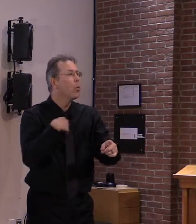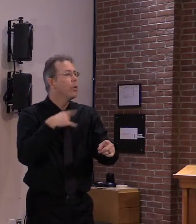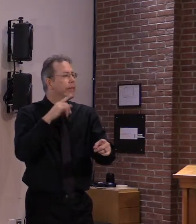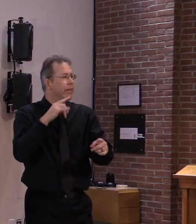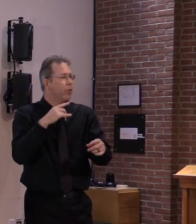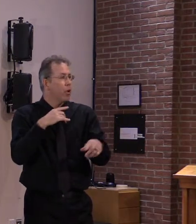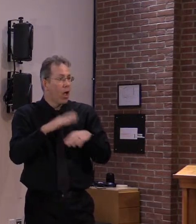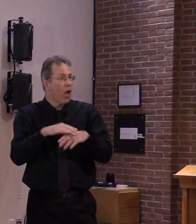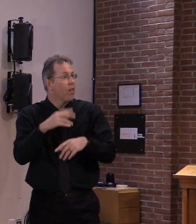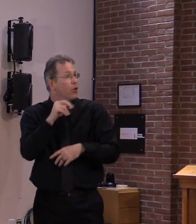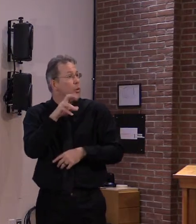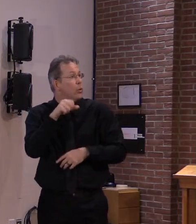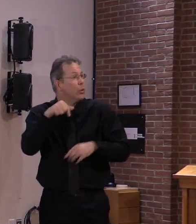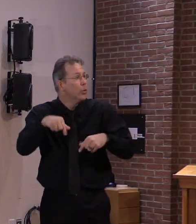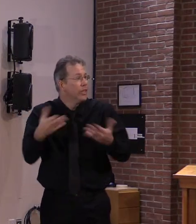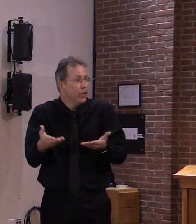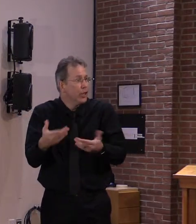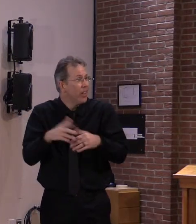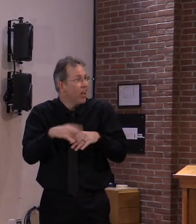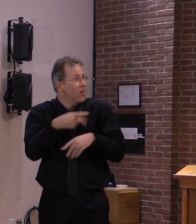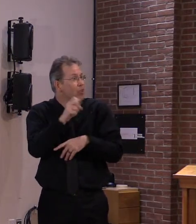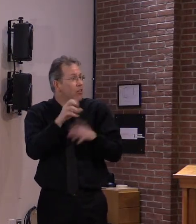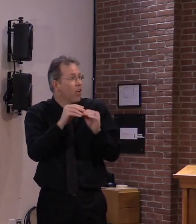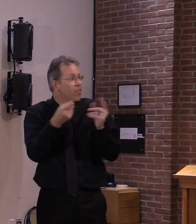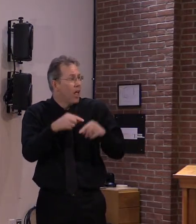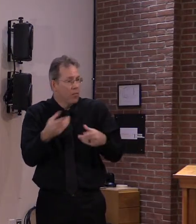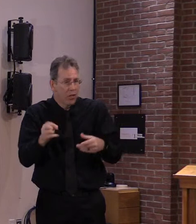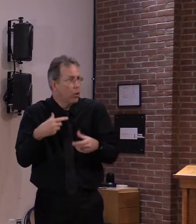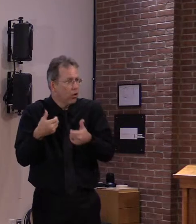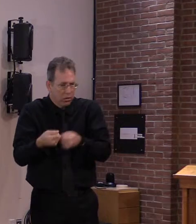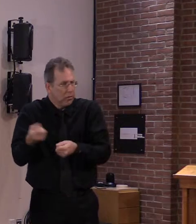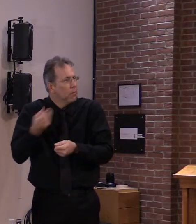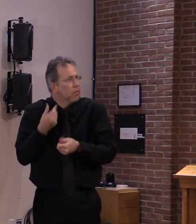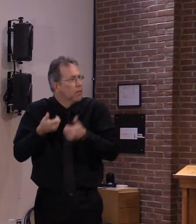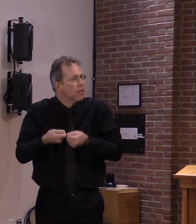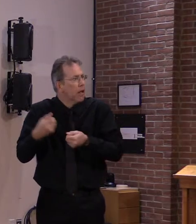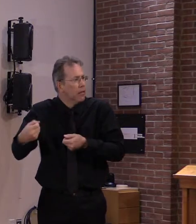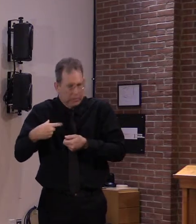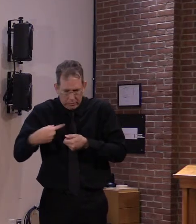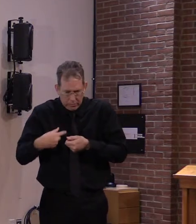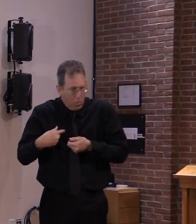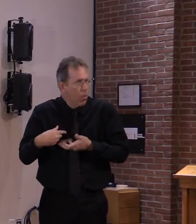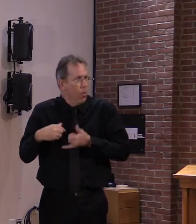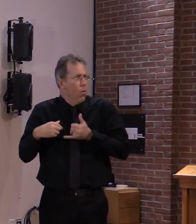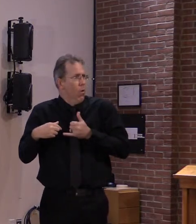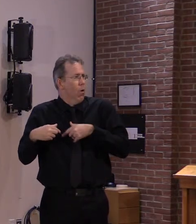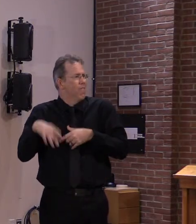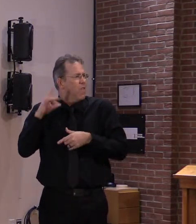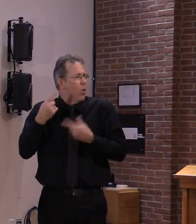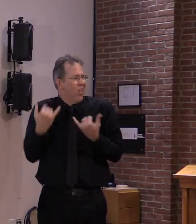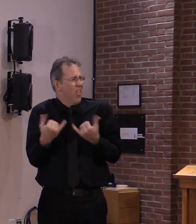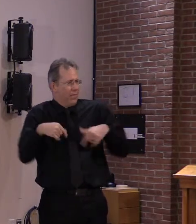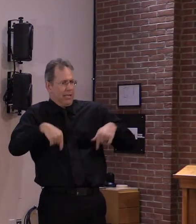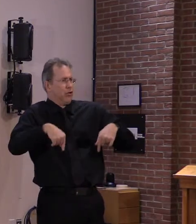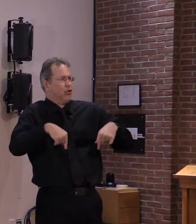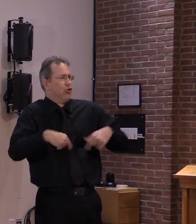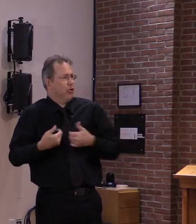impact. Unfortunately, right now, it's really hard for us to do that until we have more in-person